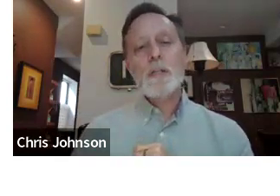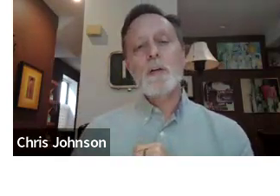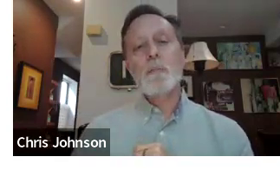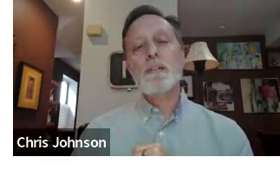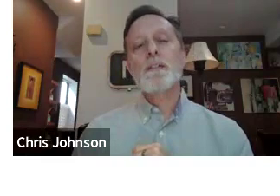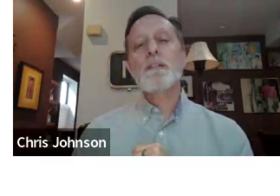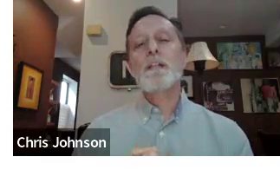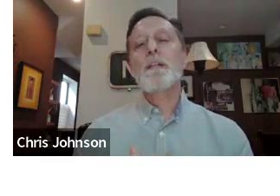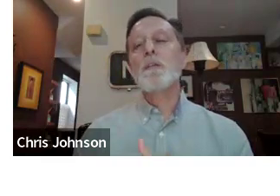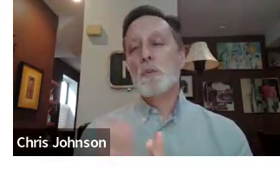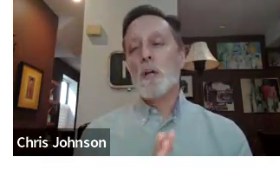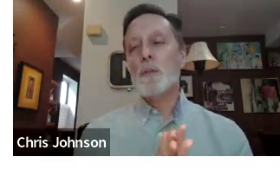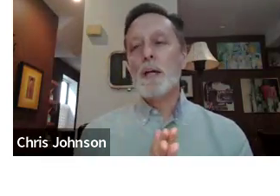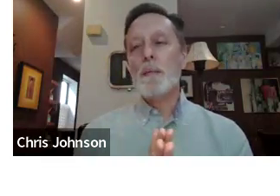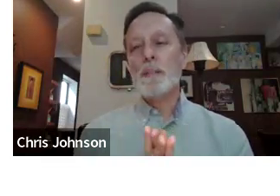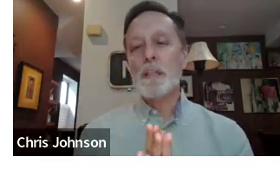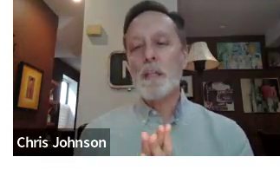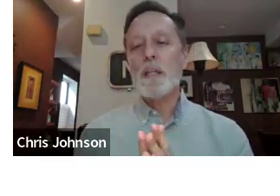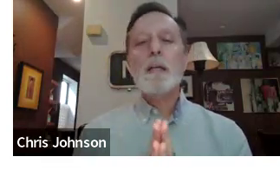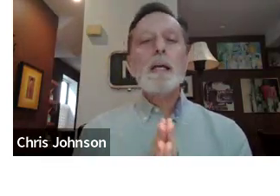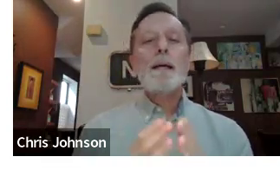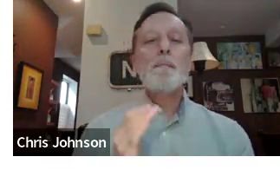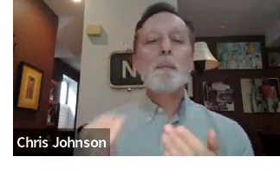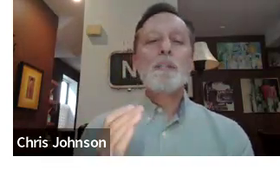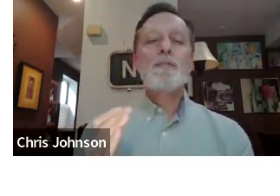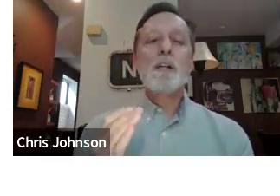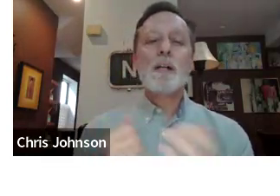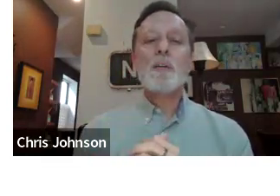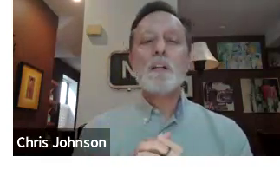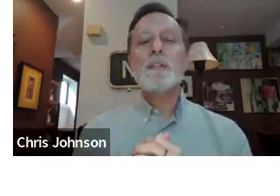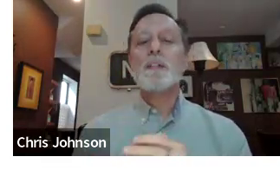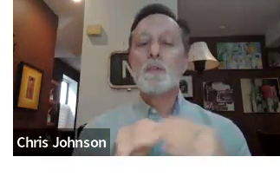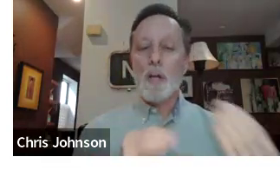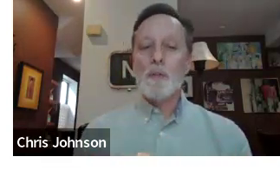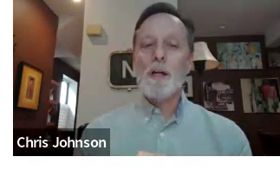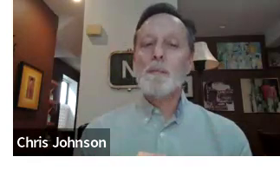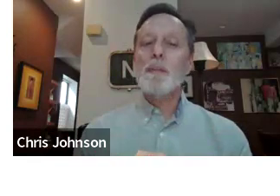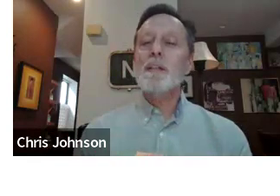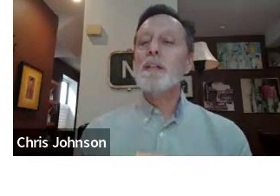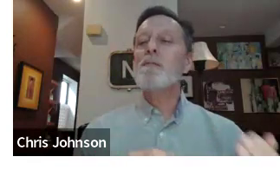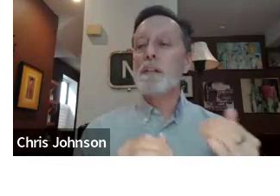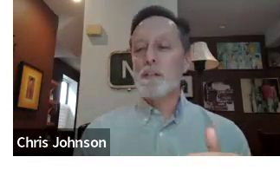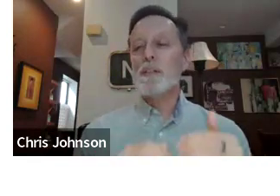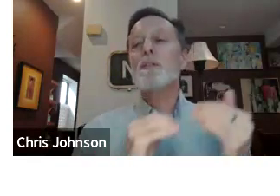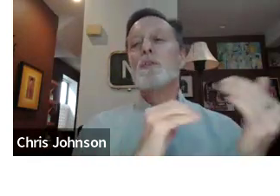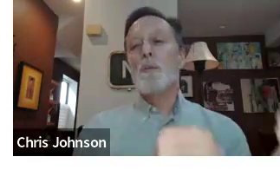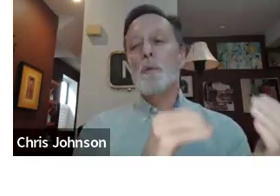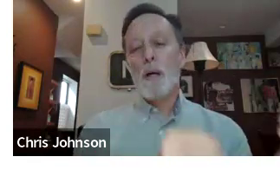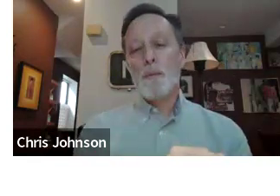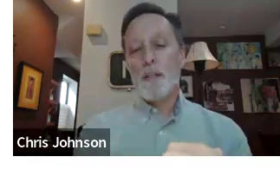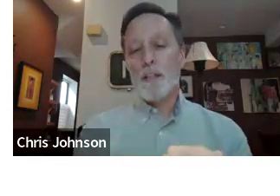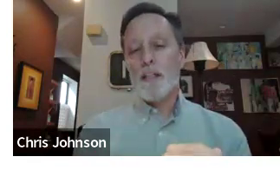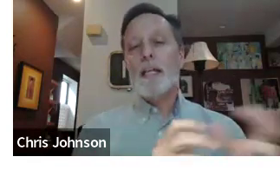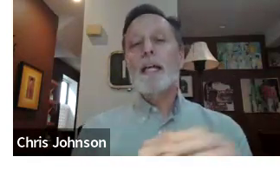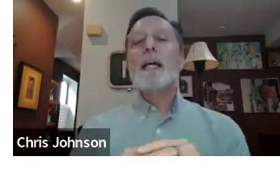businesses, including art businesses, need is general liability. And the memory device I'll give is that general liability relates to the